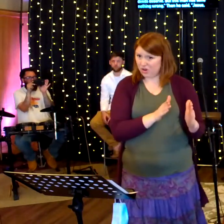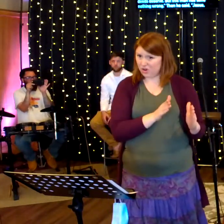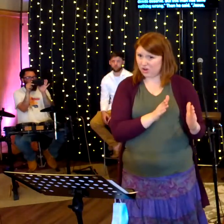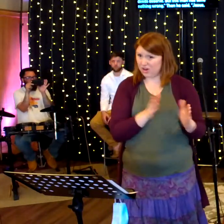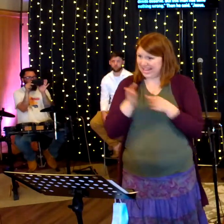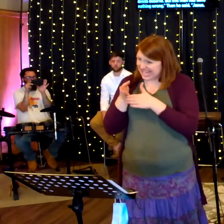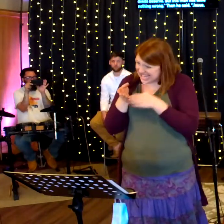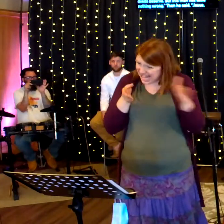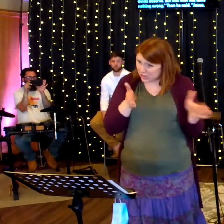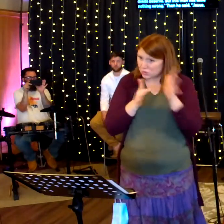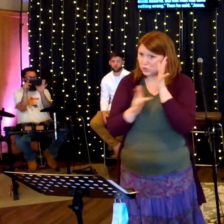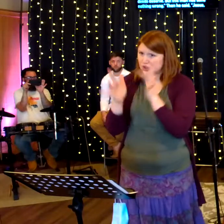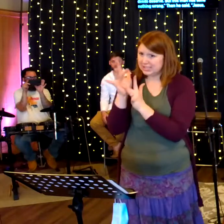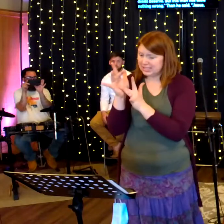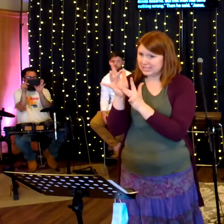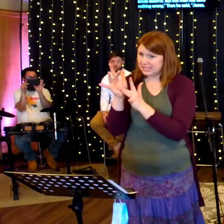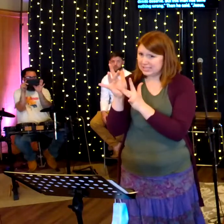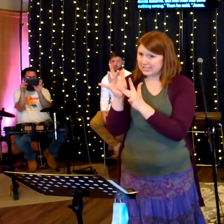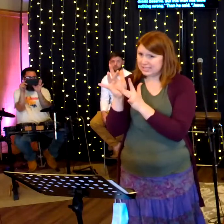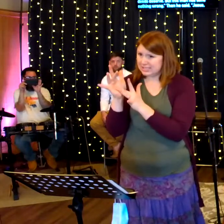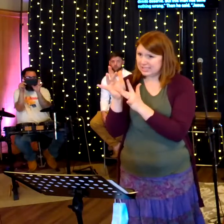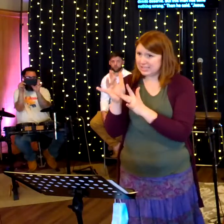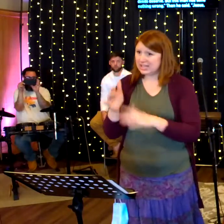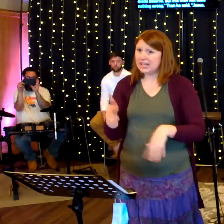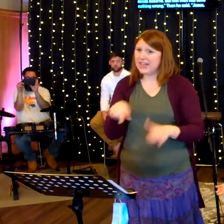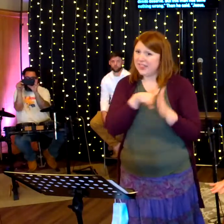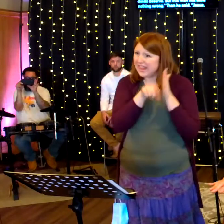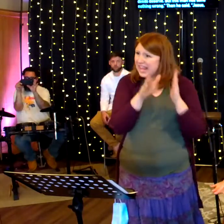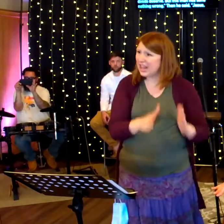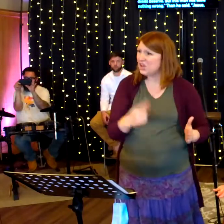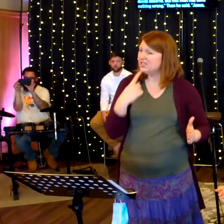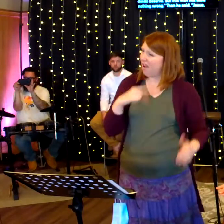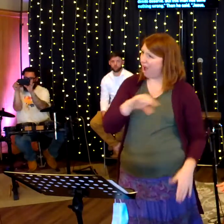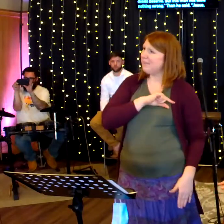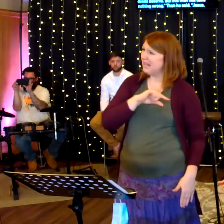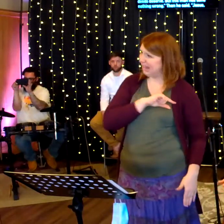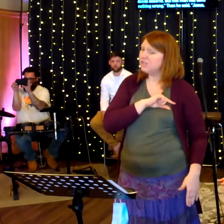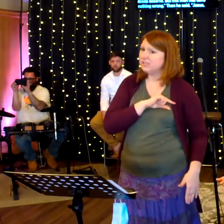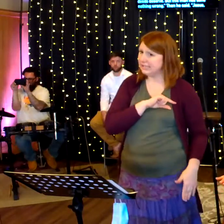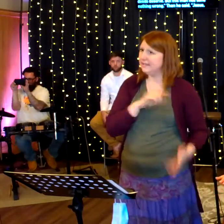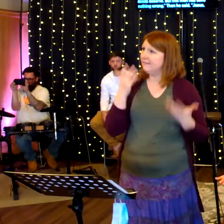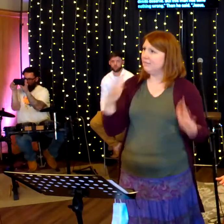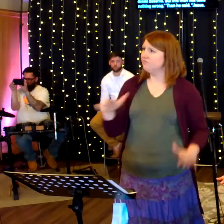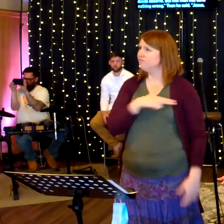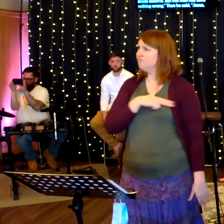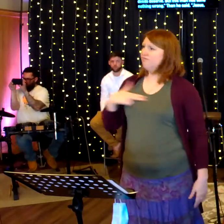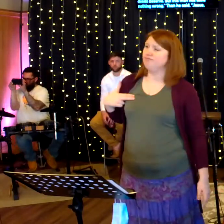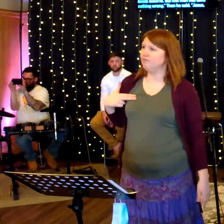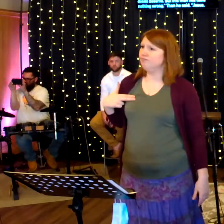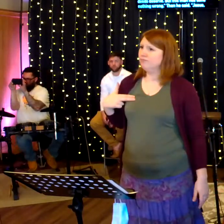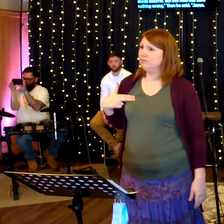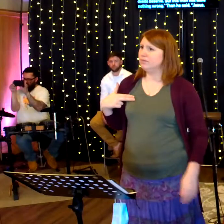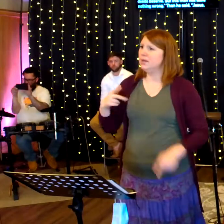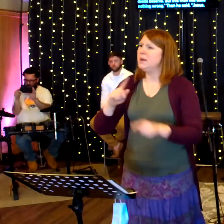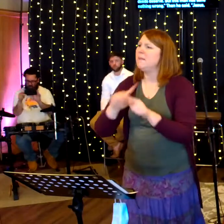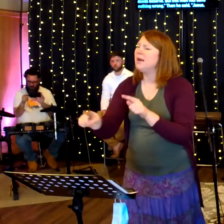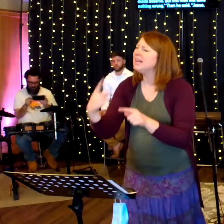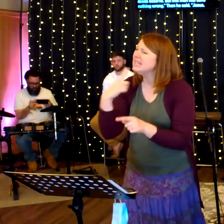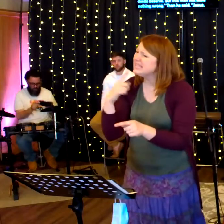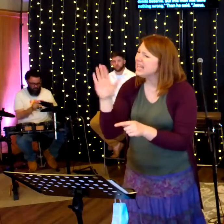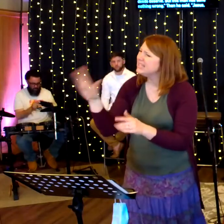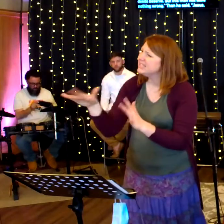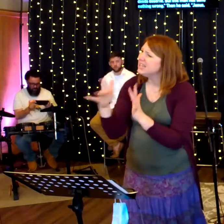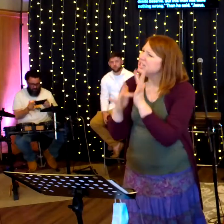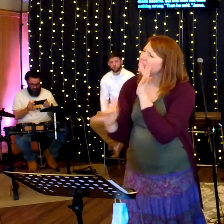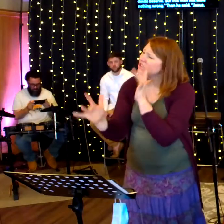right next to Jesus. And admittedly, by his own words, he is guilty of his crimes. But he calls on Jesus